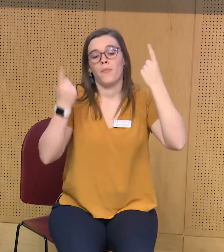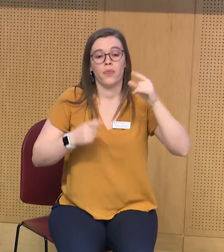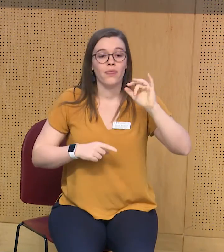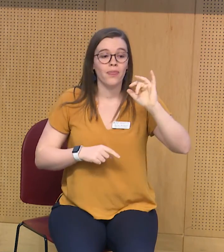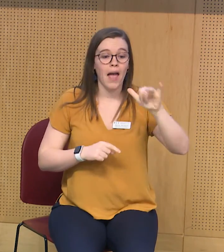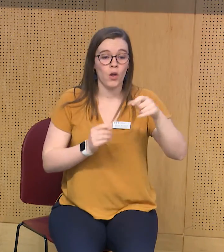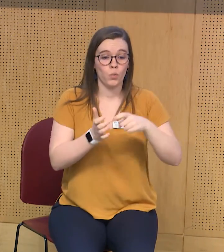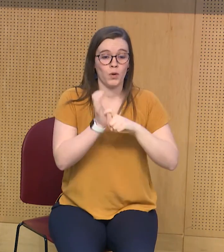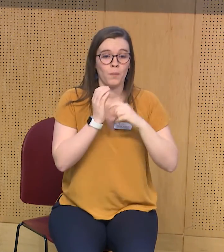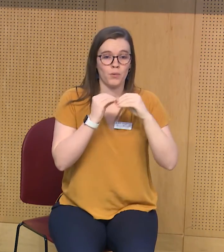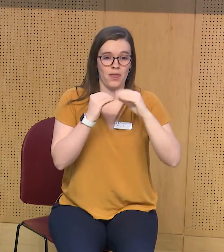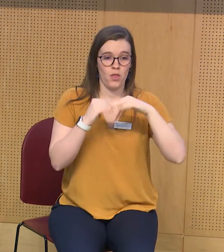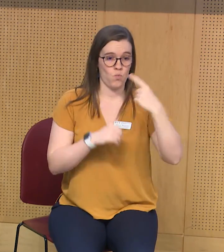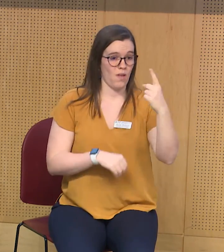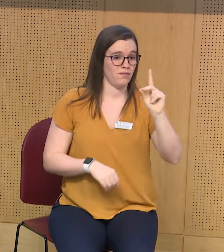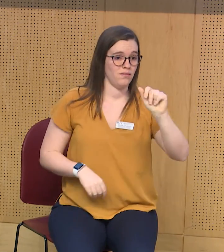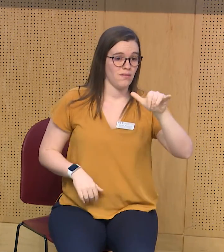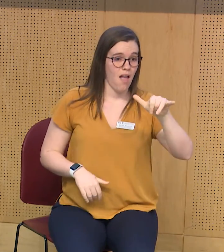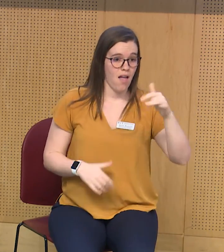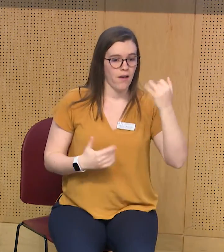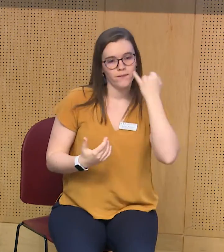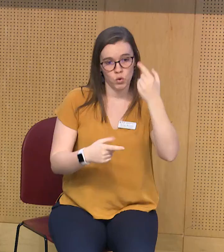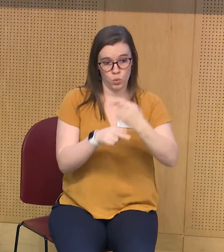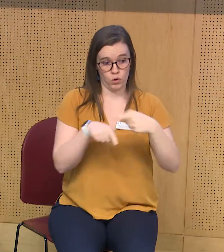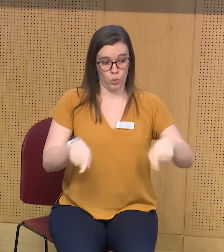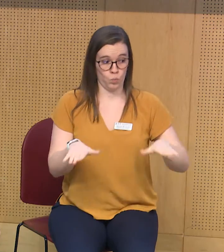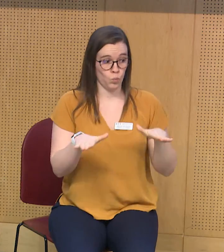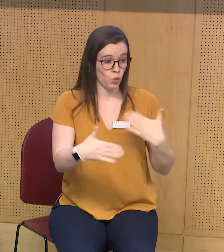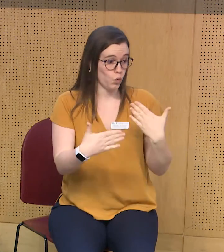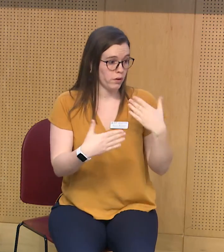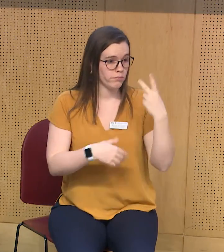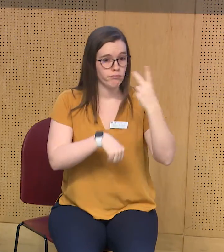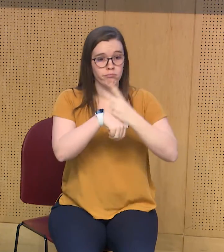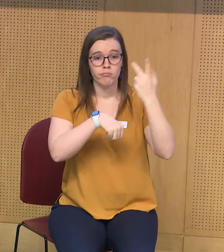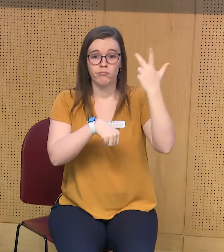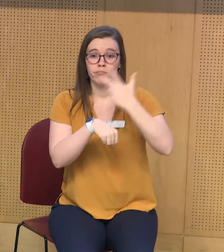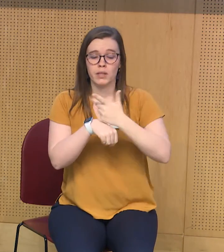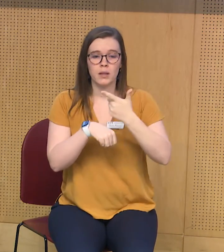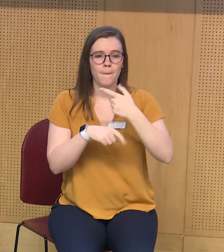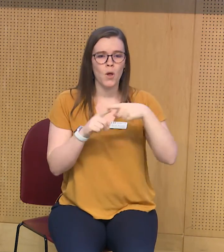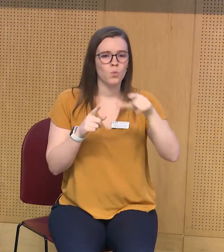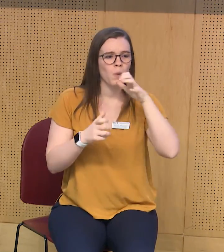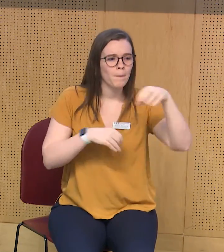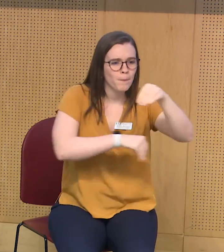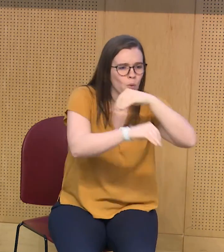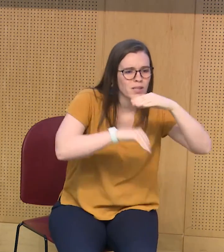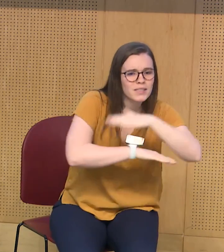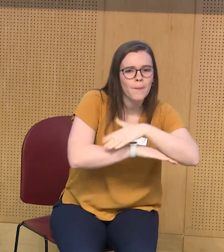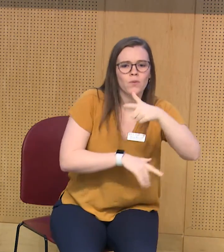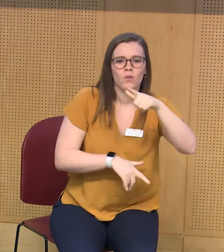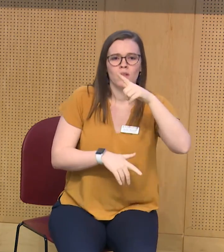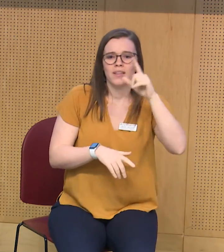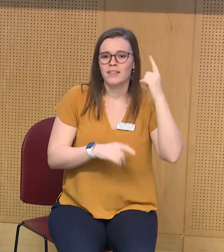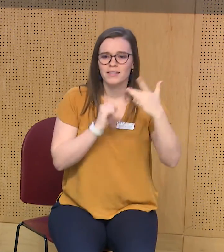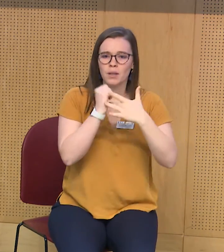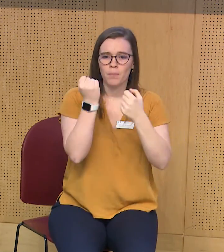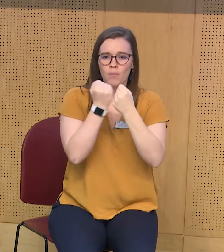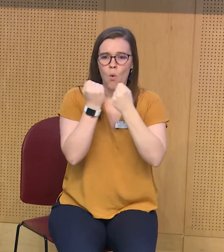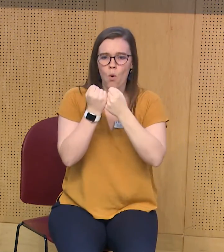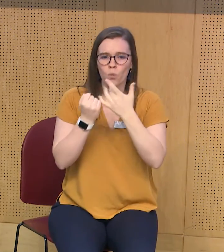event, that requires more than one day. Maybe you'll be in this room for 2 or 3 days, but you need the tables moved and you need tech support to